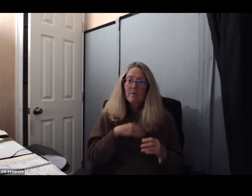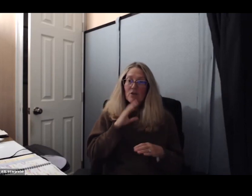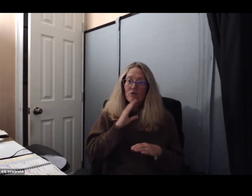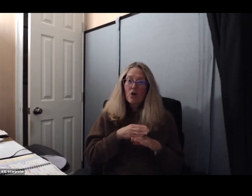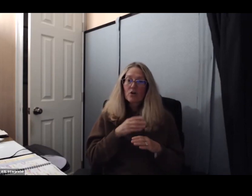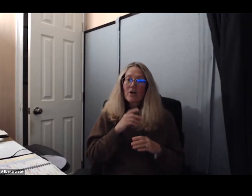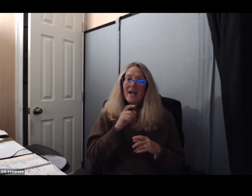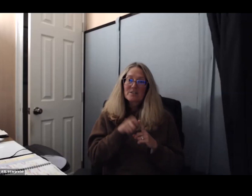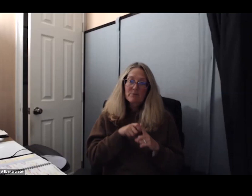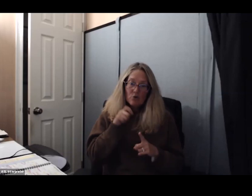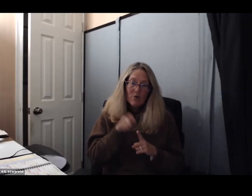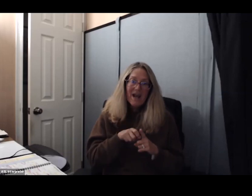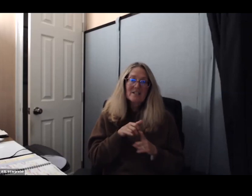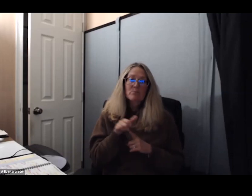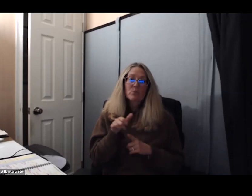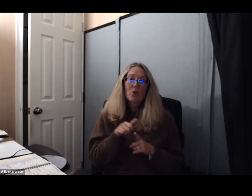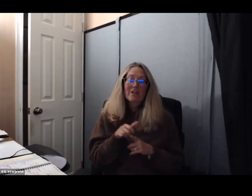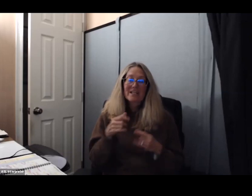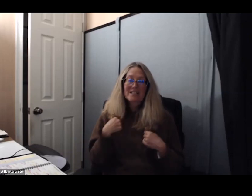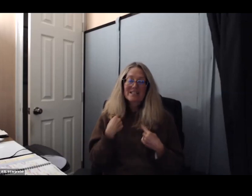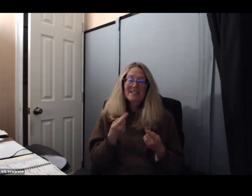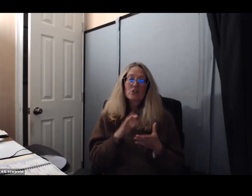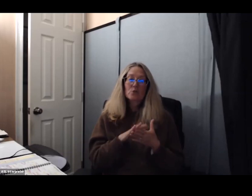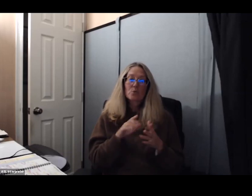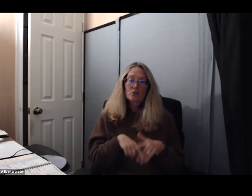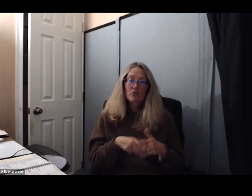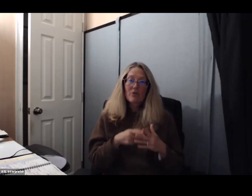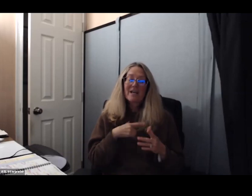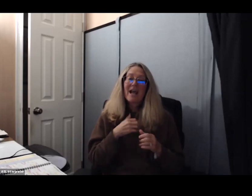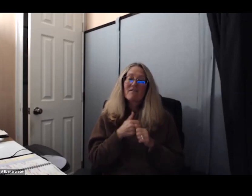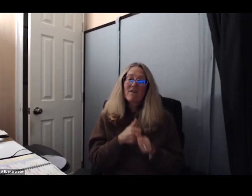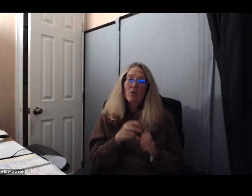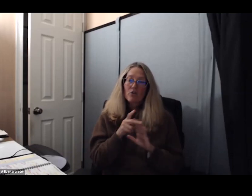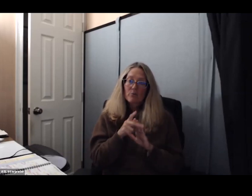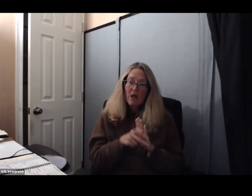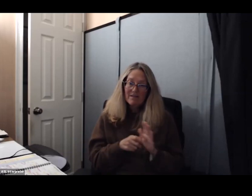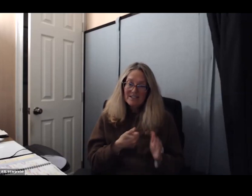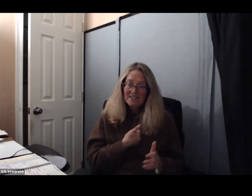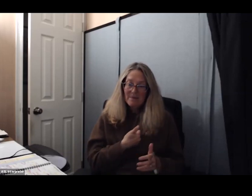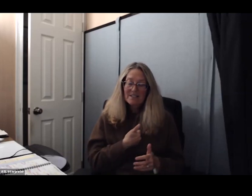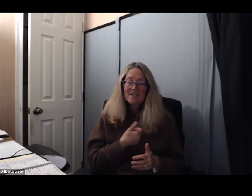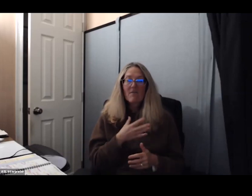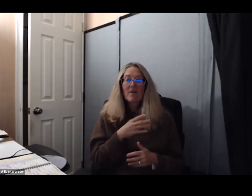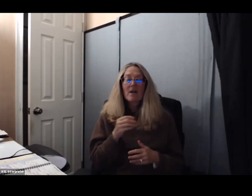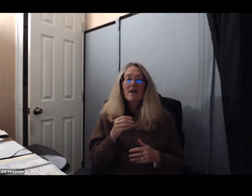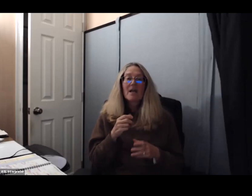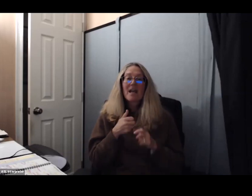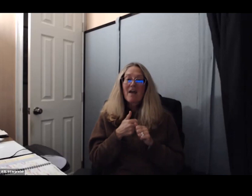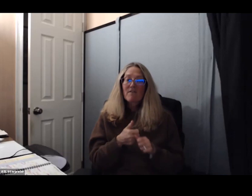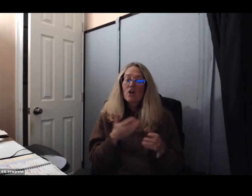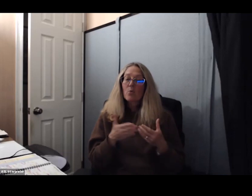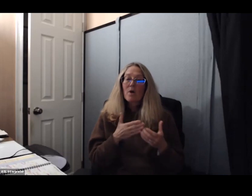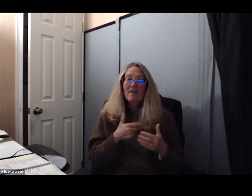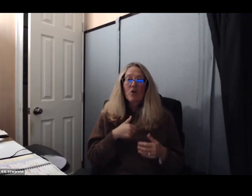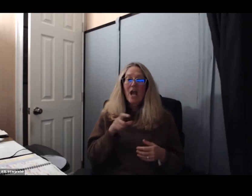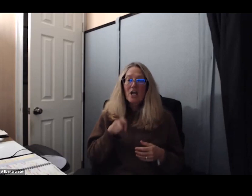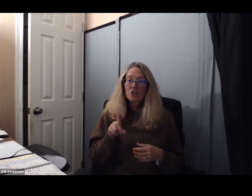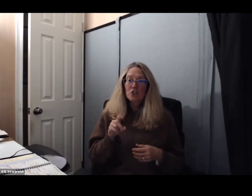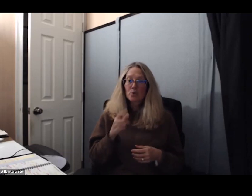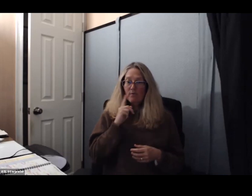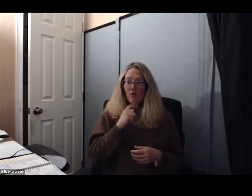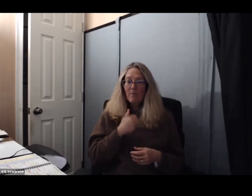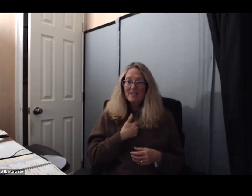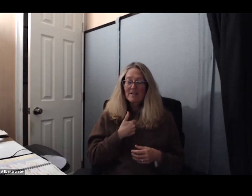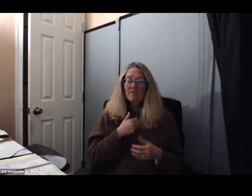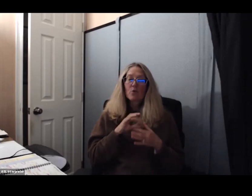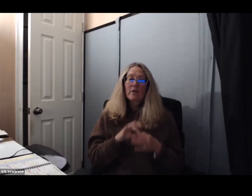been harassed and bullied since school started, and I have followed the policies. I have followed everything I need to do in